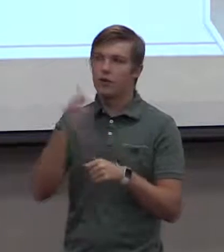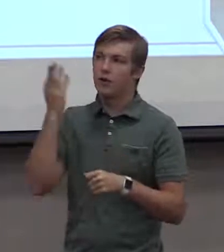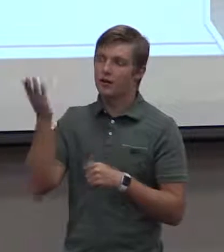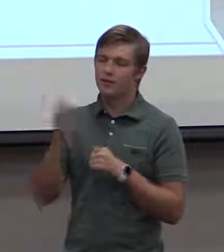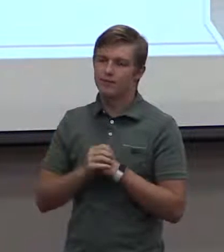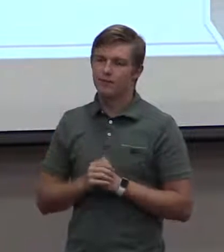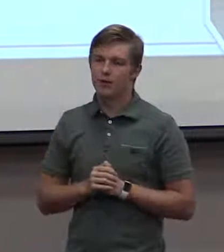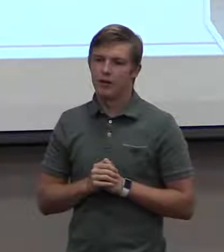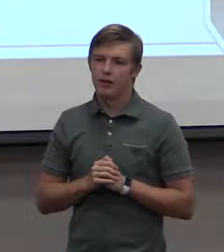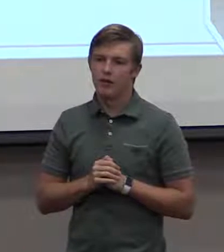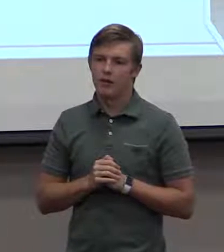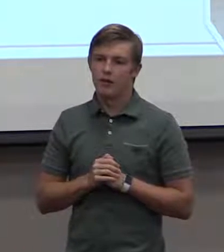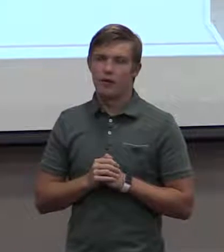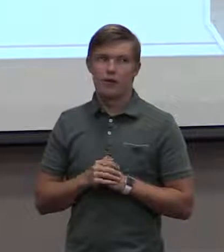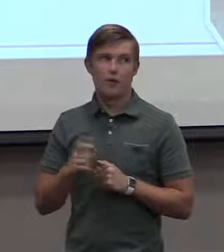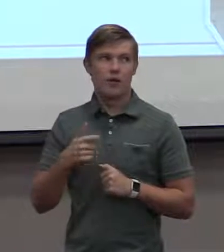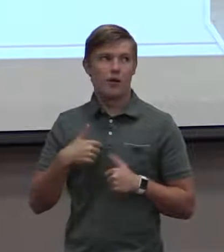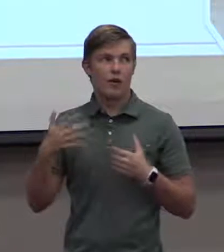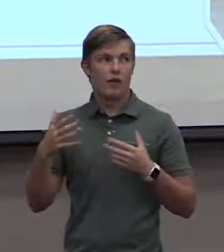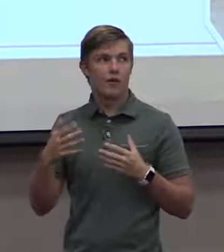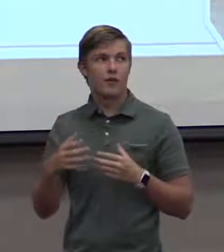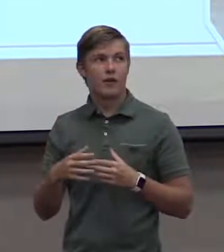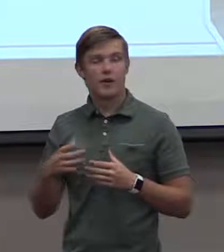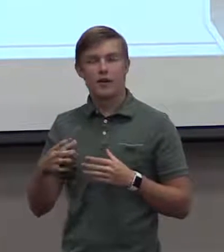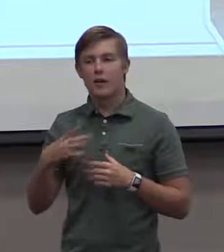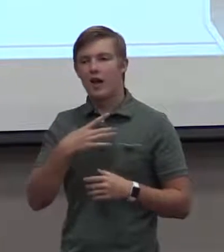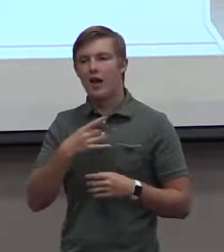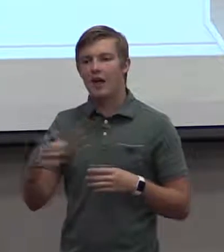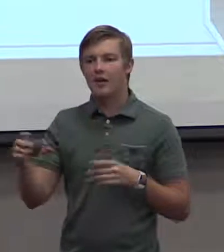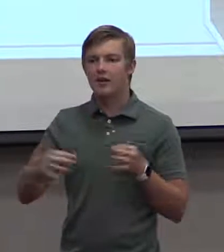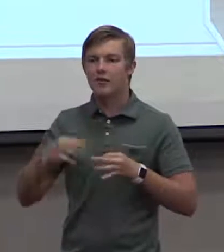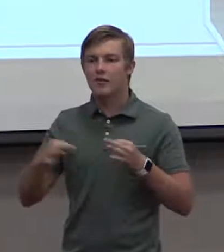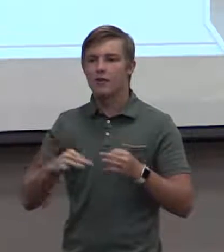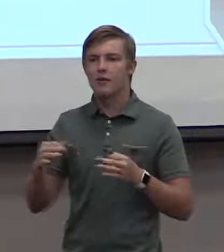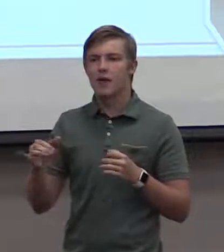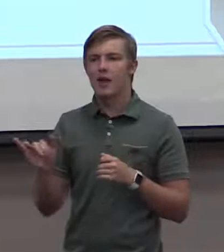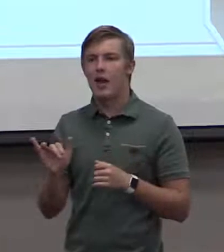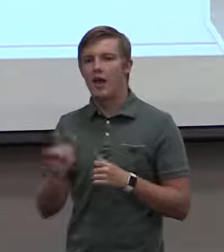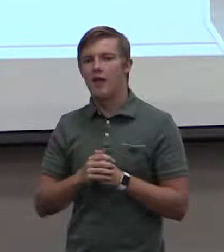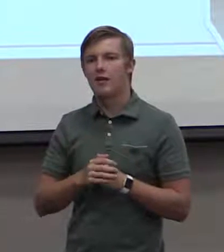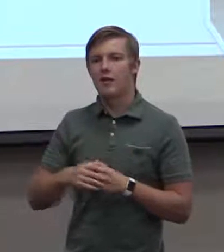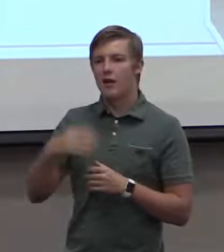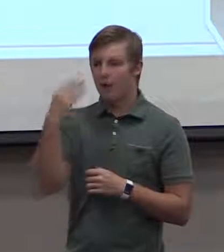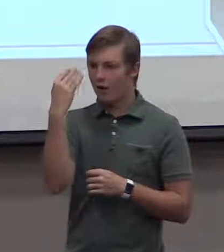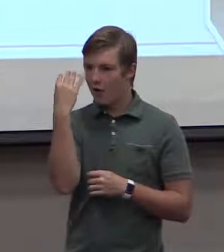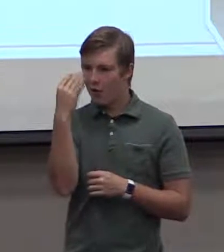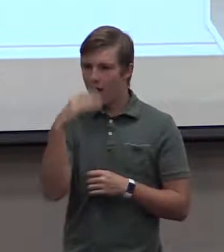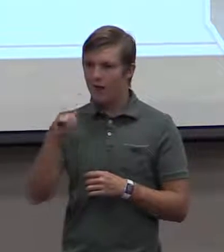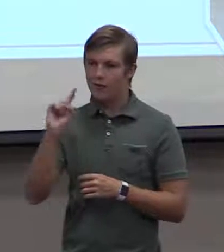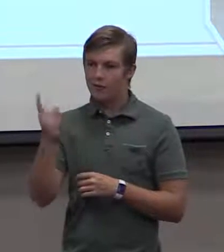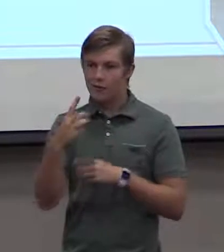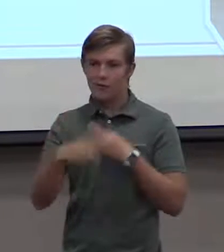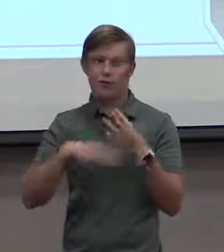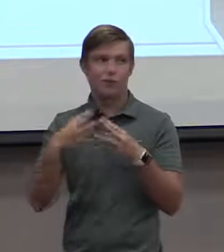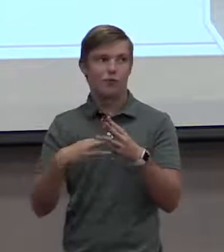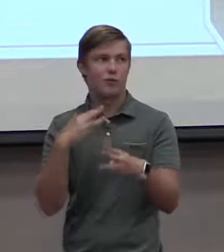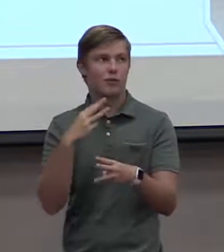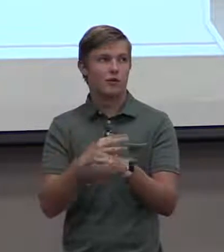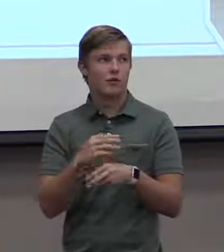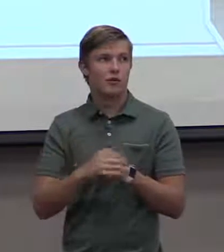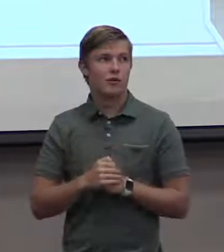of. So I like to describe Alaska as a wild first world, where we have Walmart, Amazon ships up